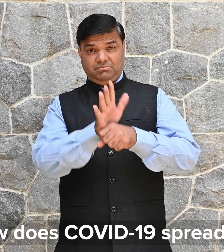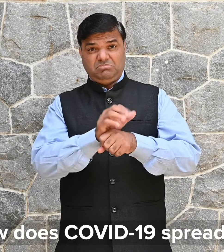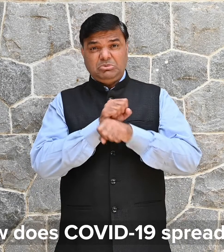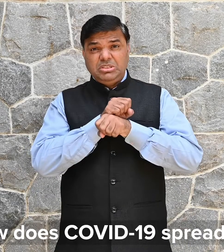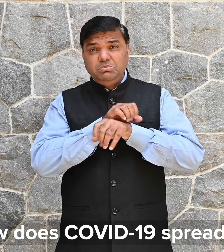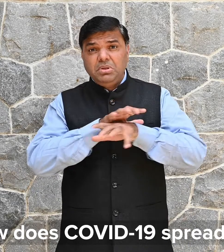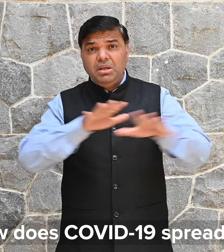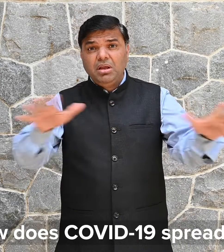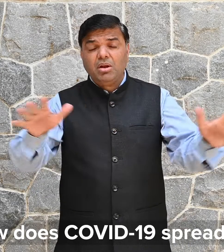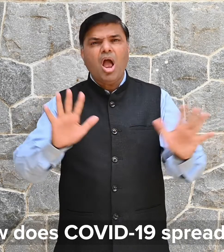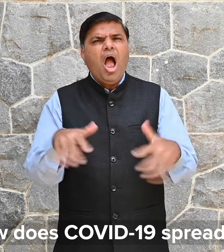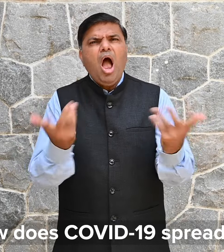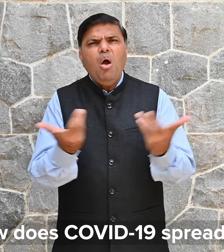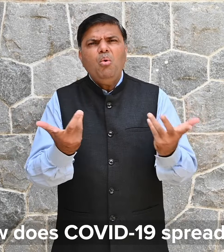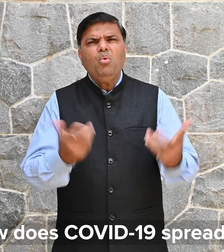How does COVID-19 spread?